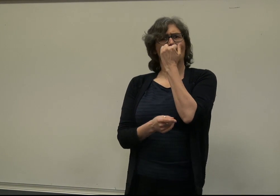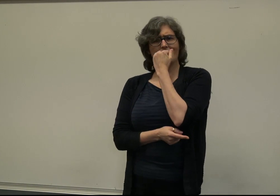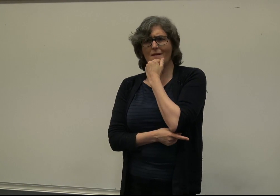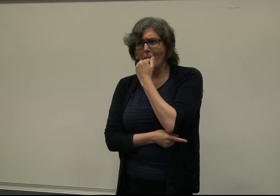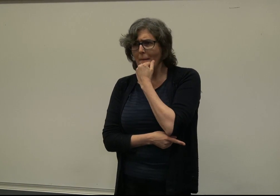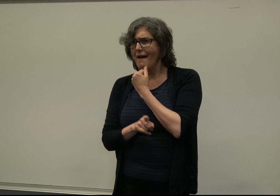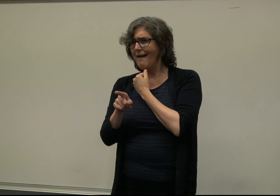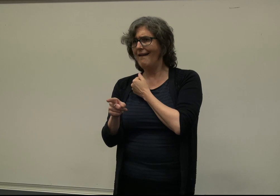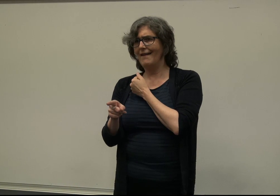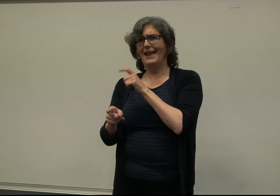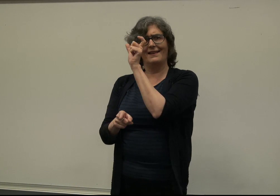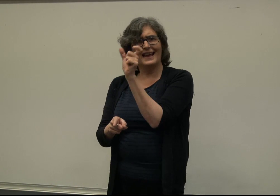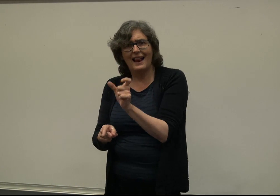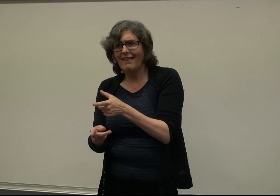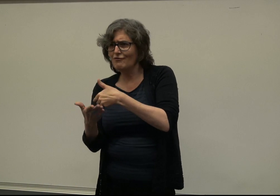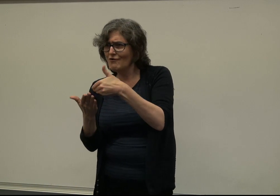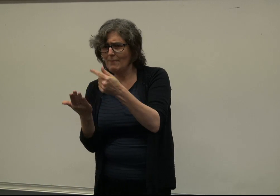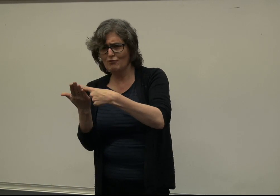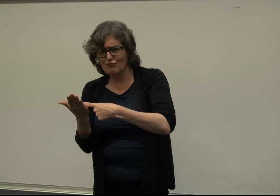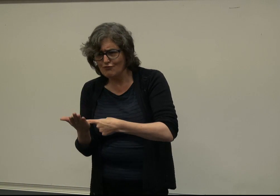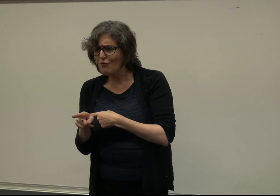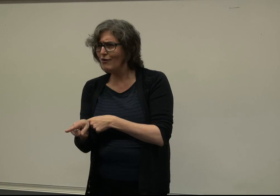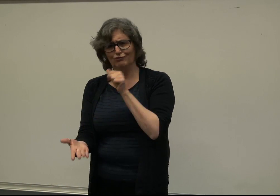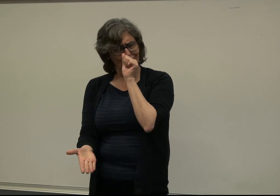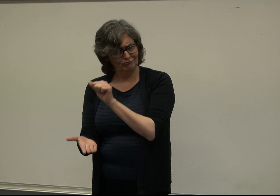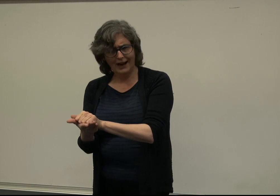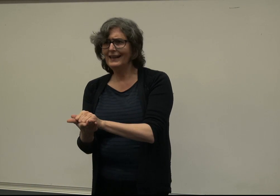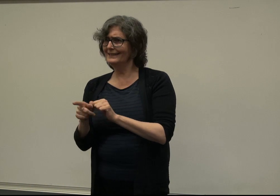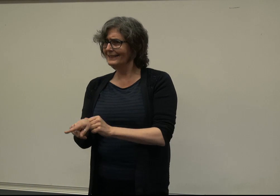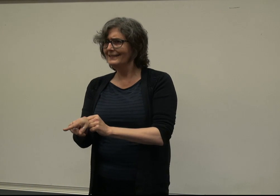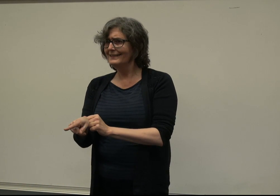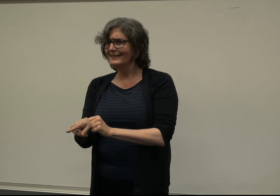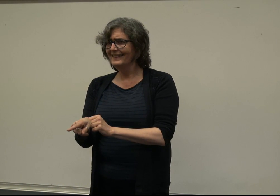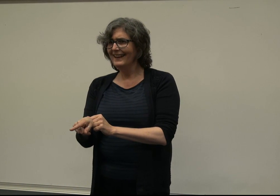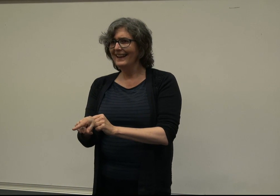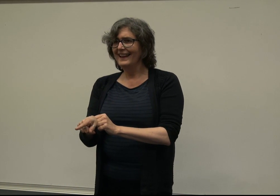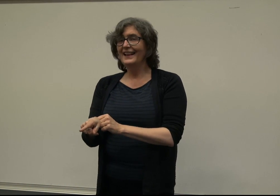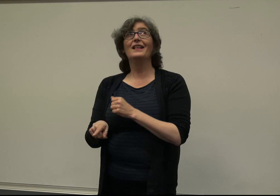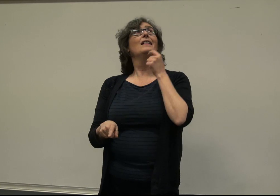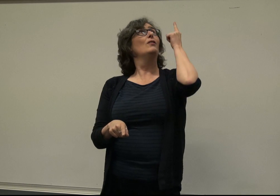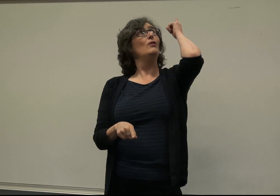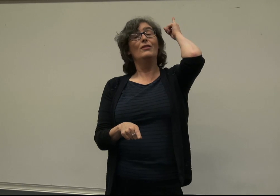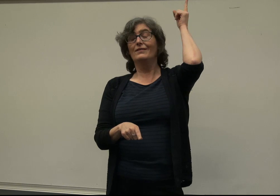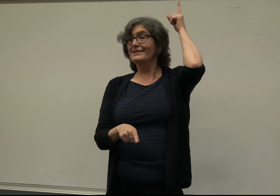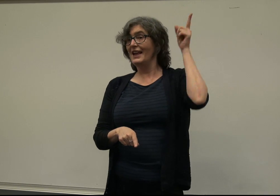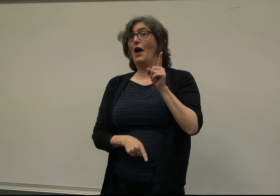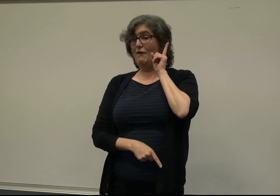so potatoes. They're both feminine, plural, patate, crunciose, right?